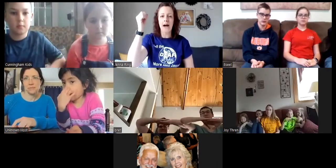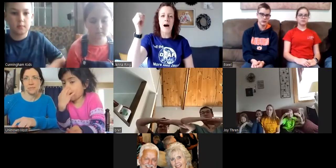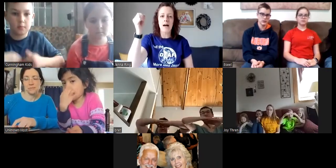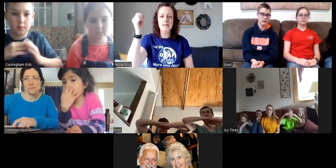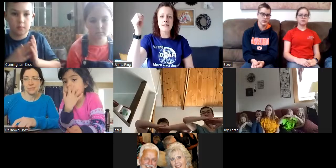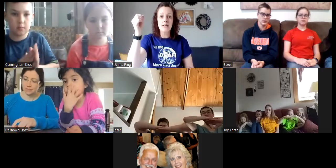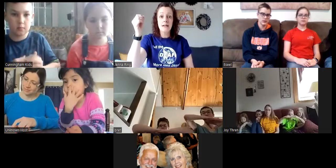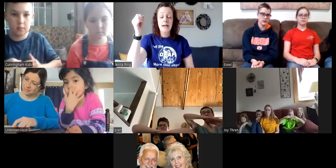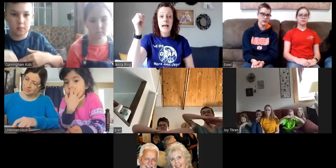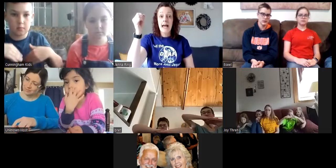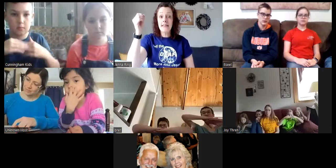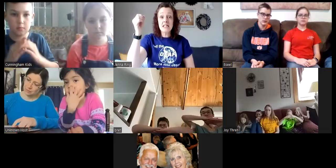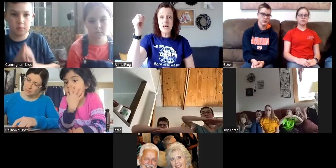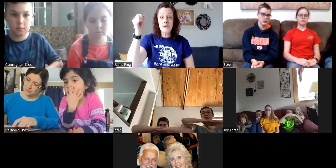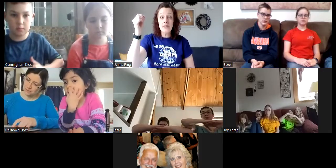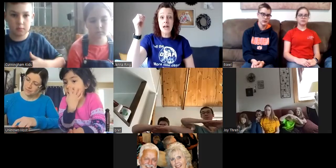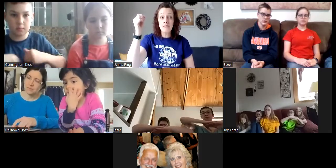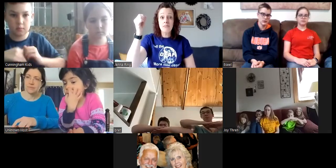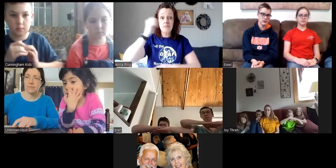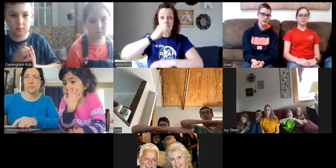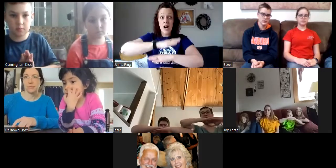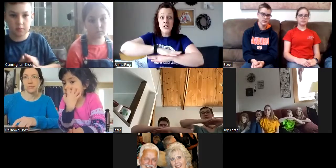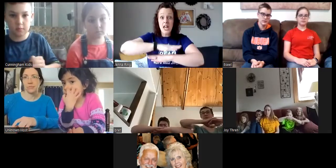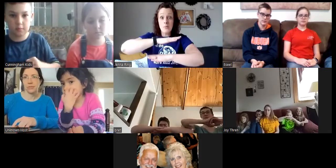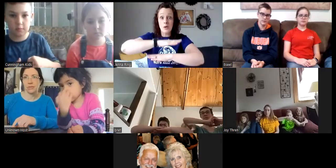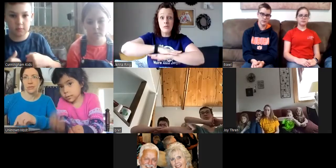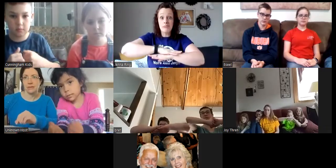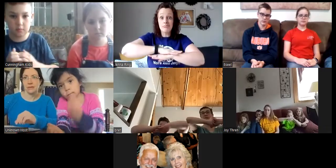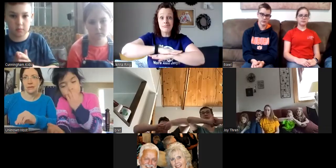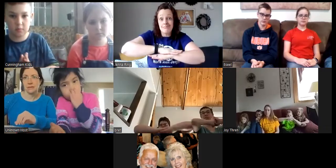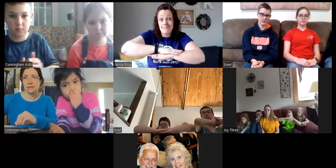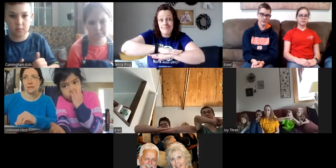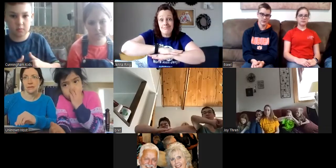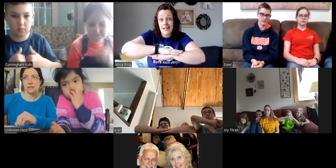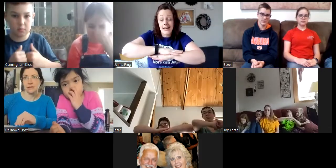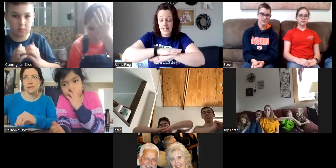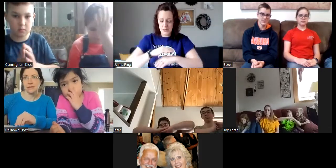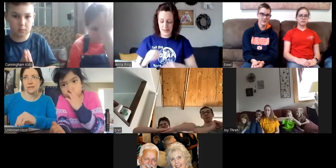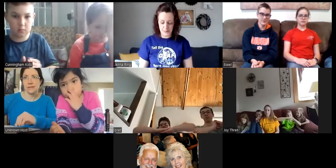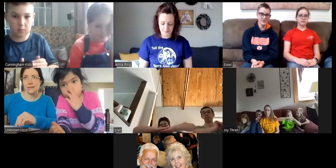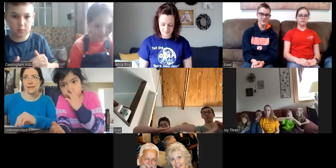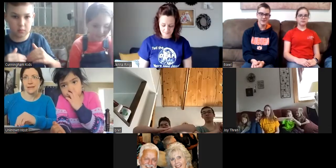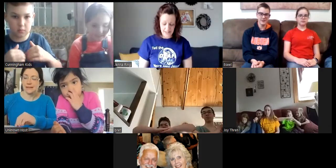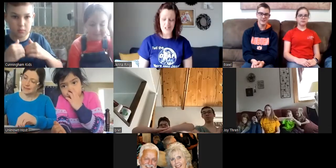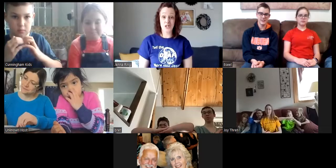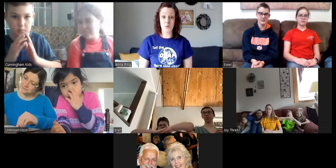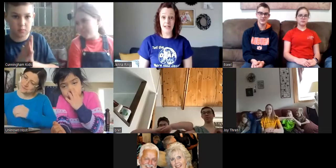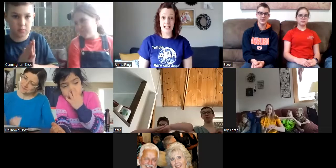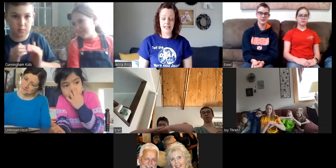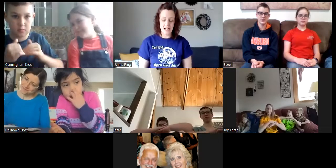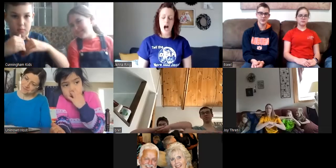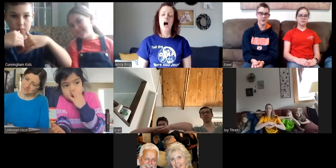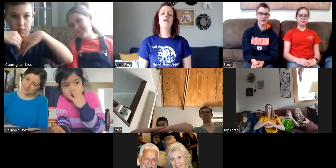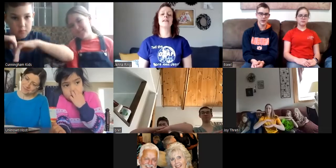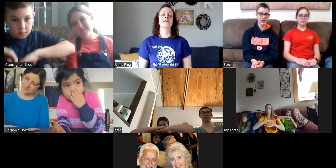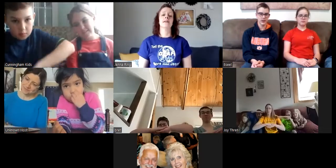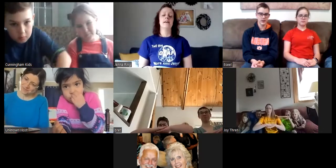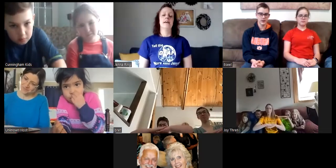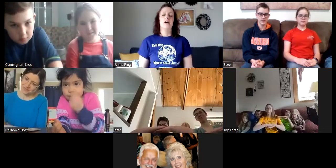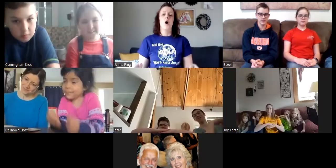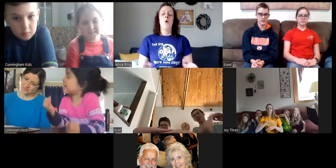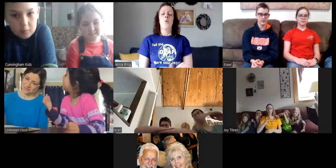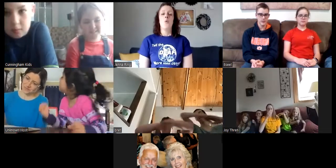sign because, and then some of them are table. I can't explain them. It's just the way it is. All